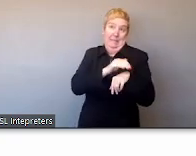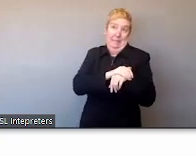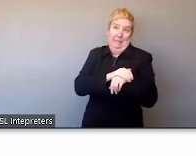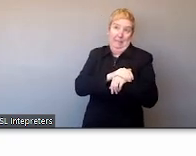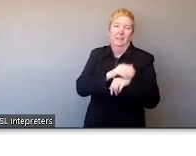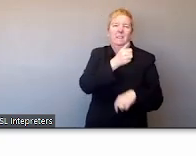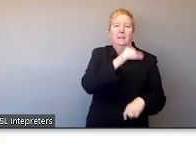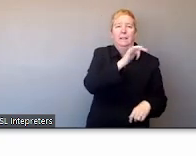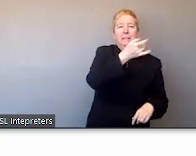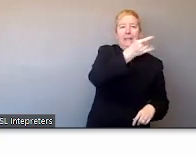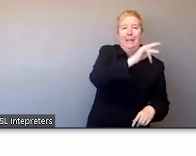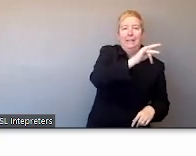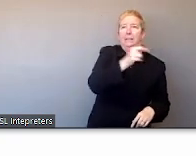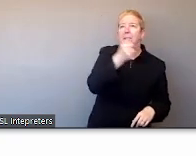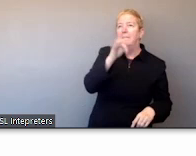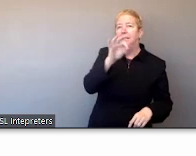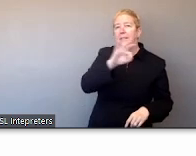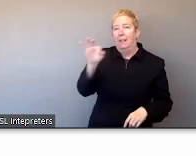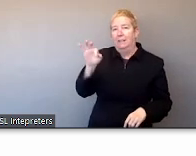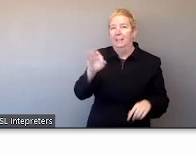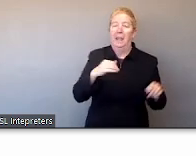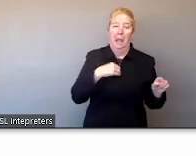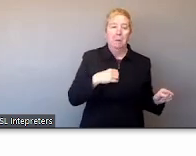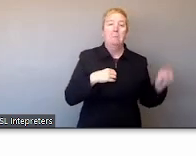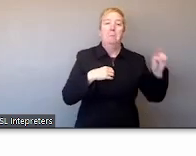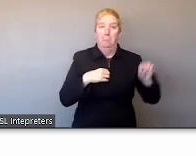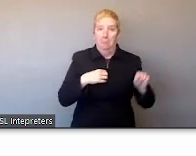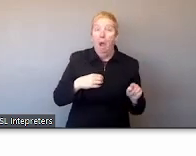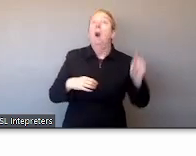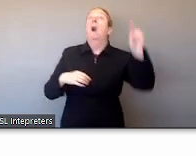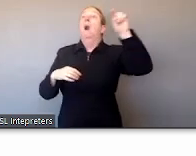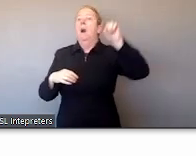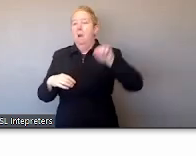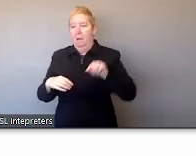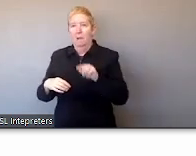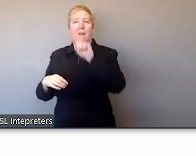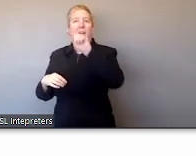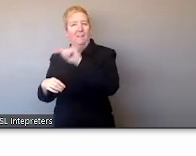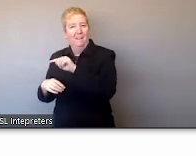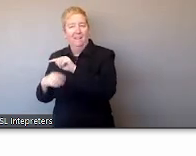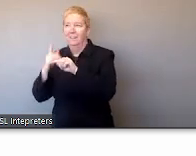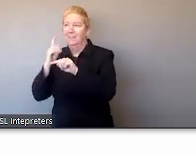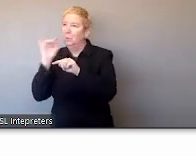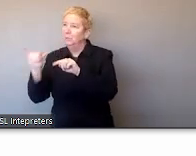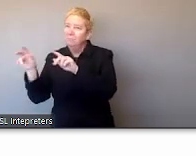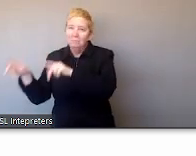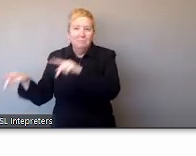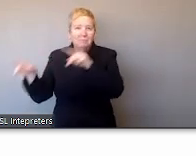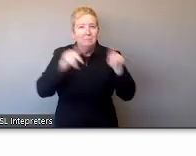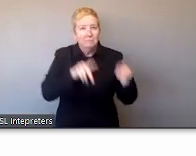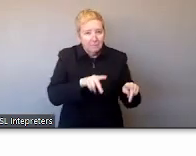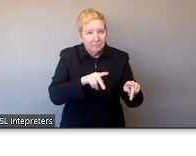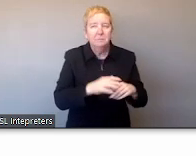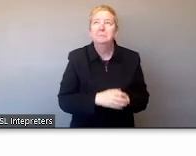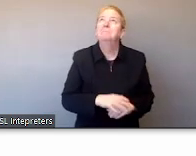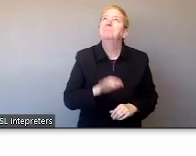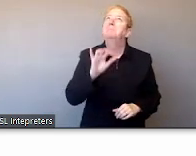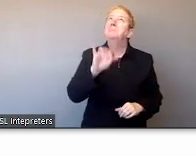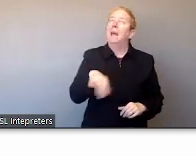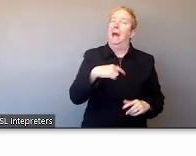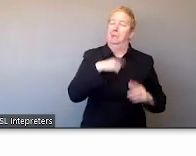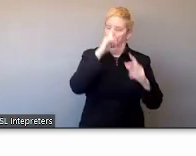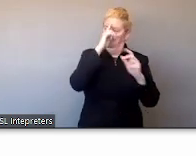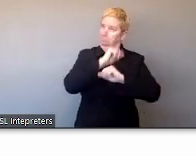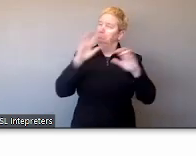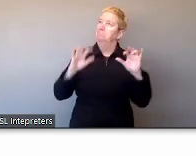notice these, a small wave, a giant wave, a small wave again. And it kind of reminds me that